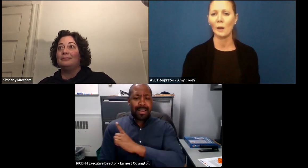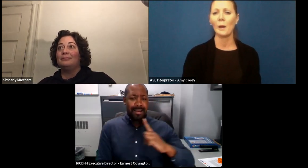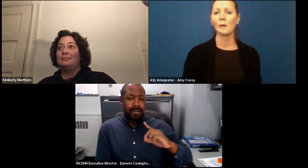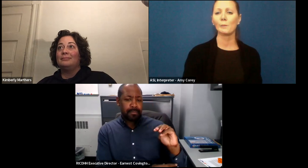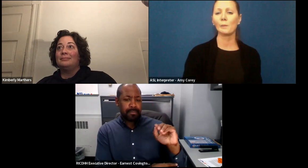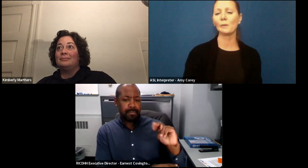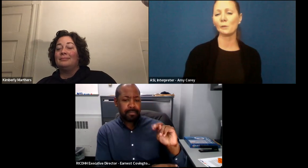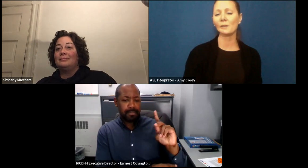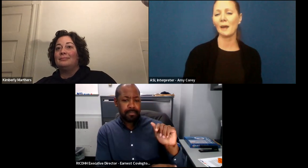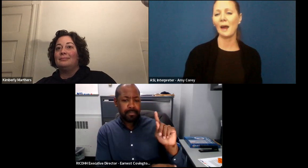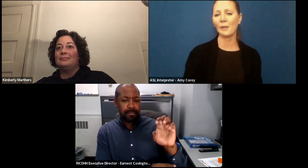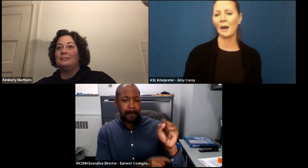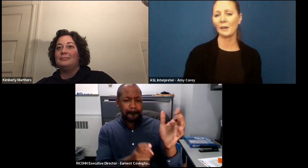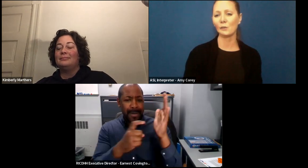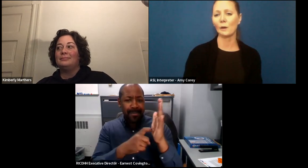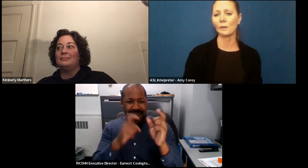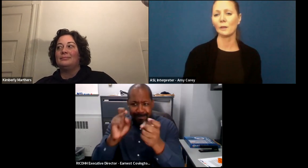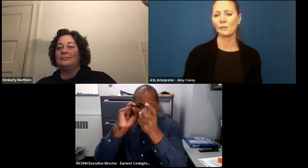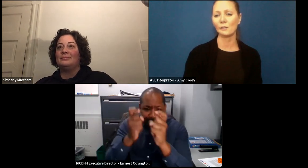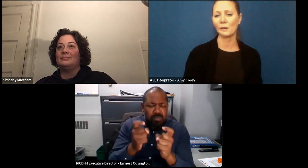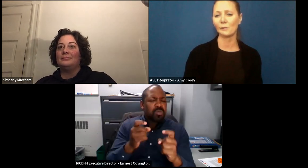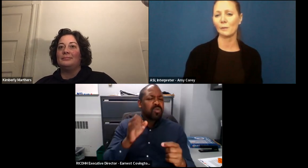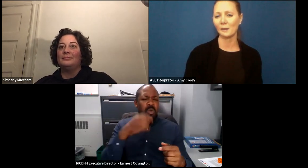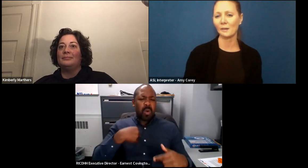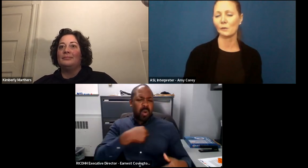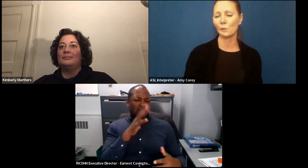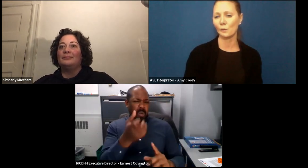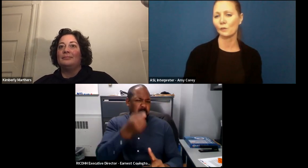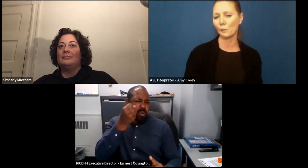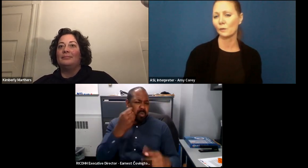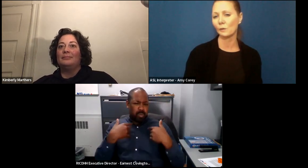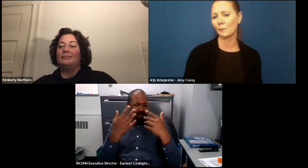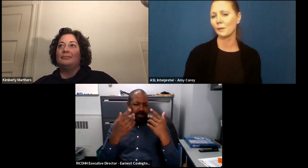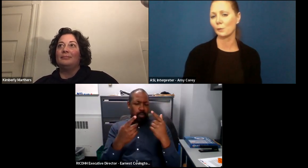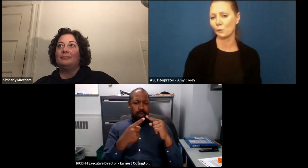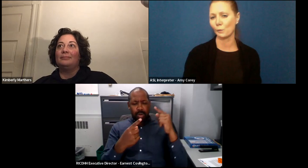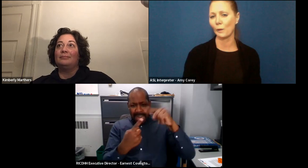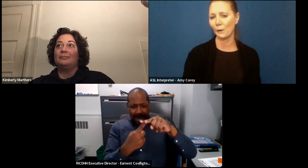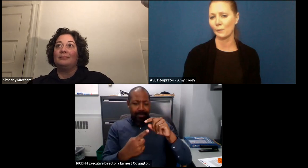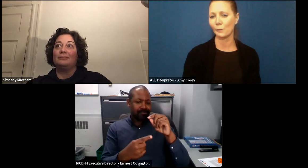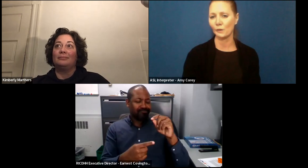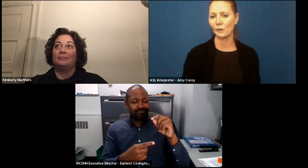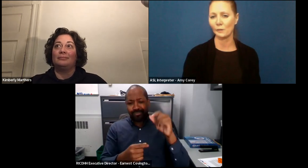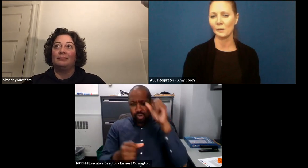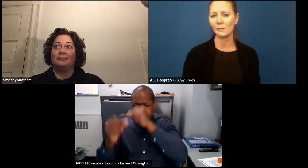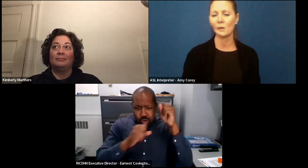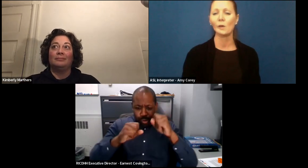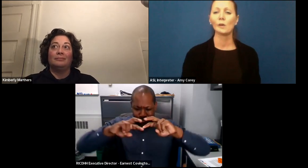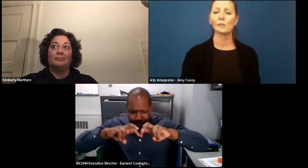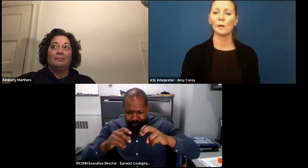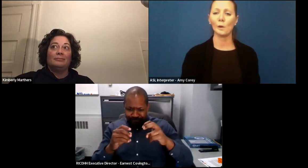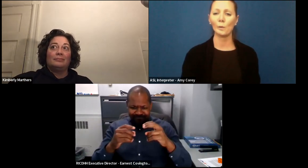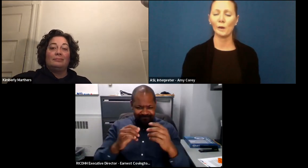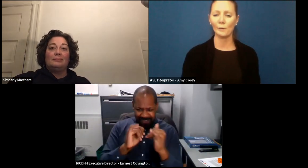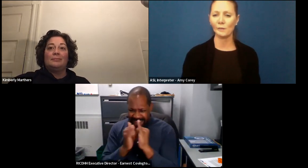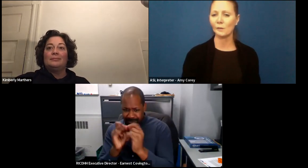RICDBHH. But we do need to add that onto our legislative mandates in order to meet those requirements for adjustments. So